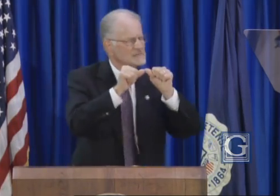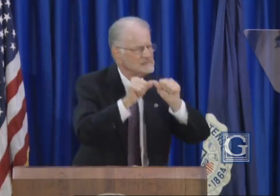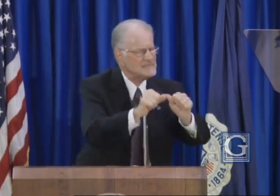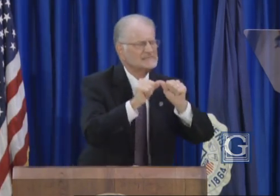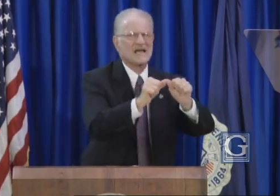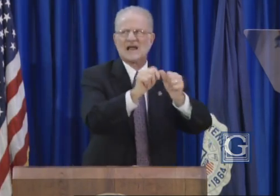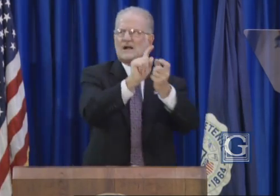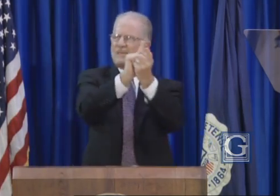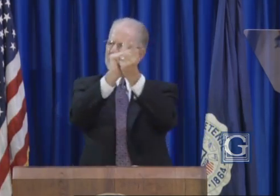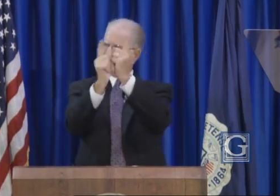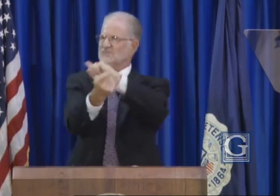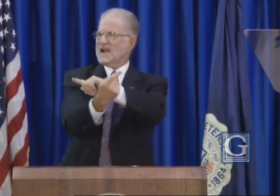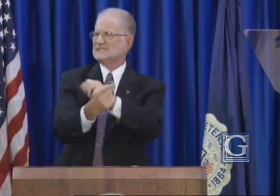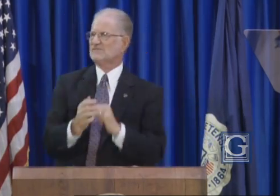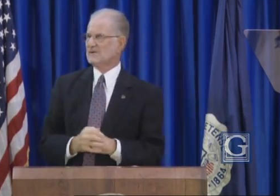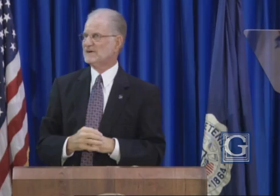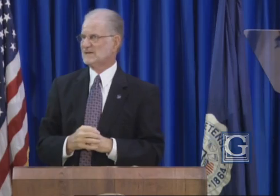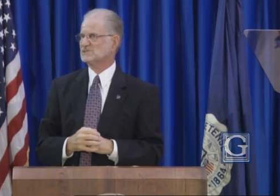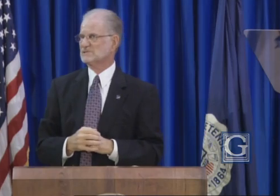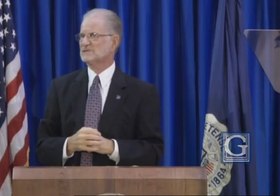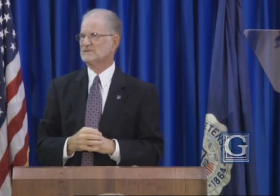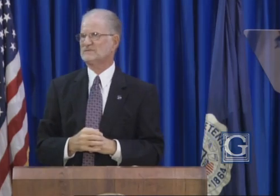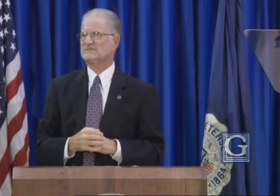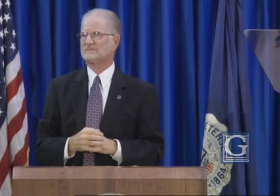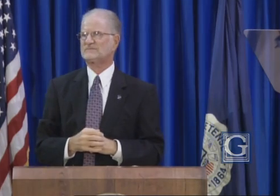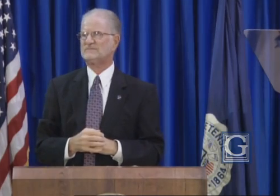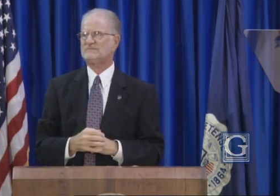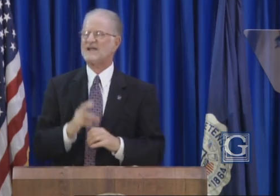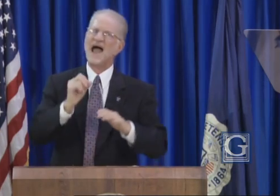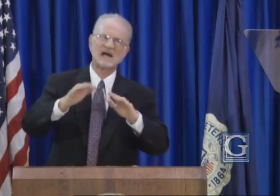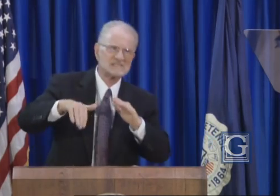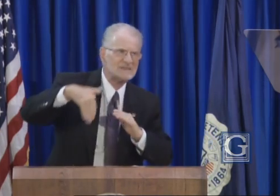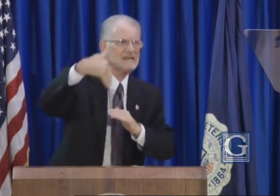APSRC. We've been working on sustainable innovation.